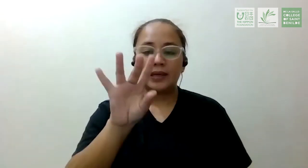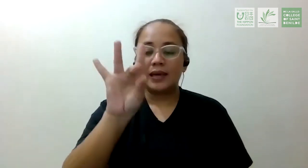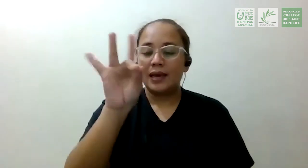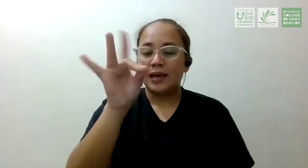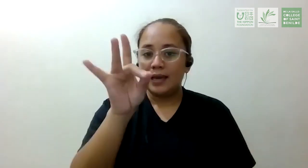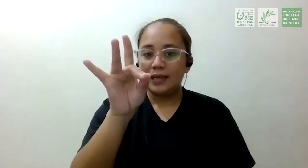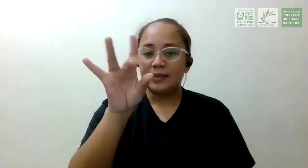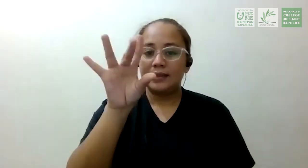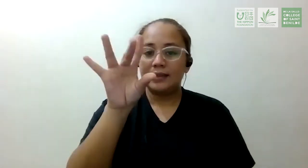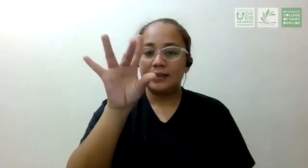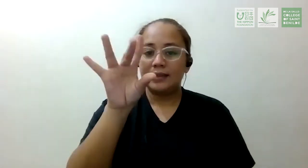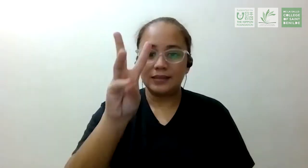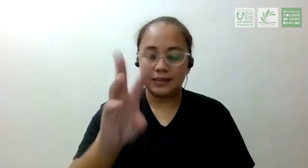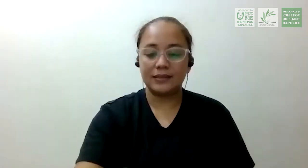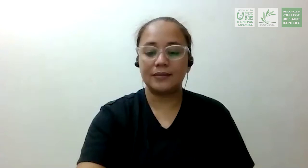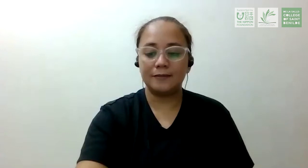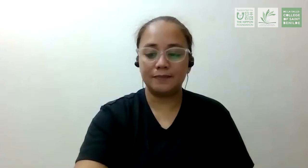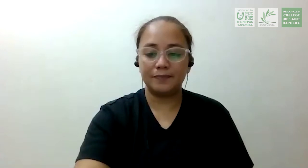1886.